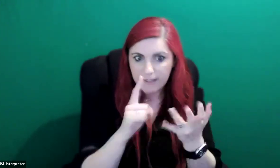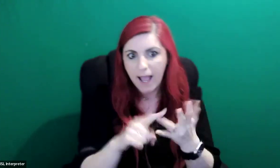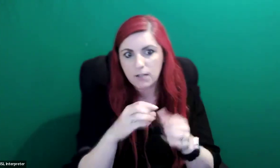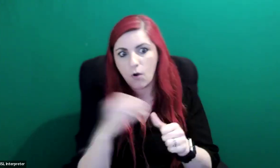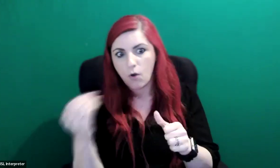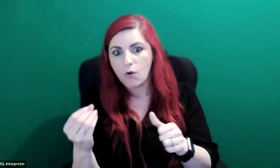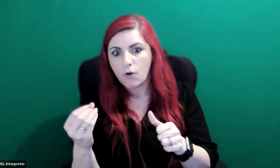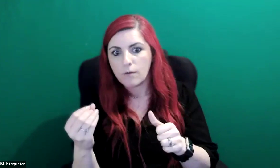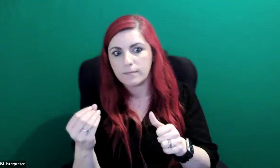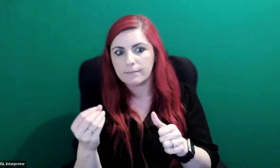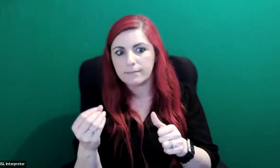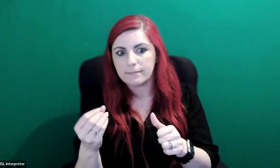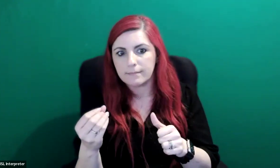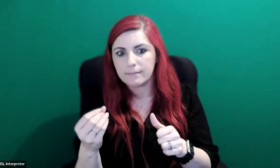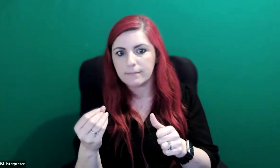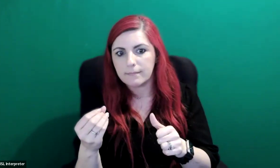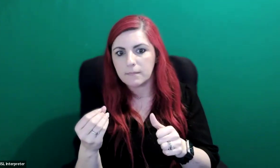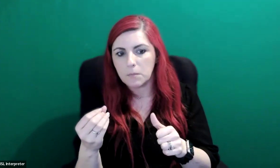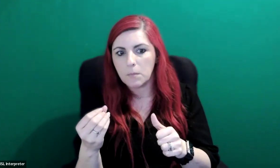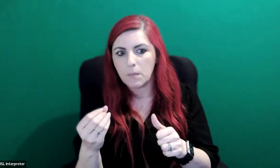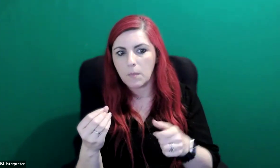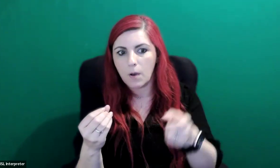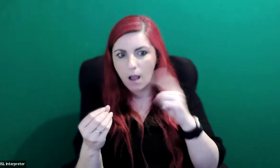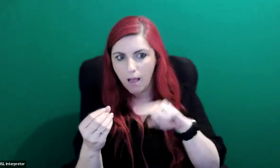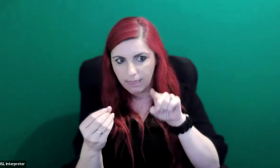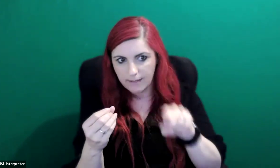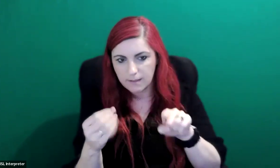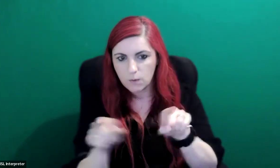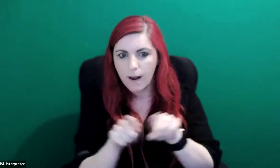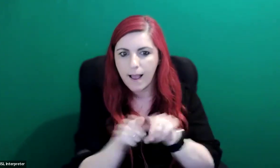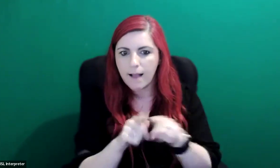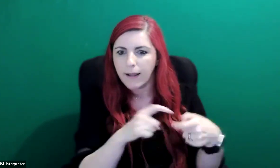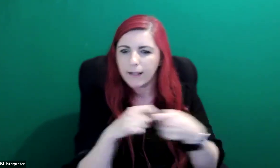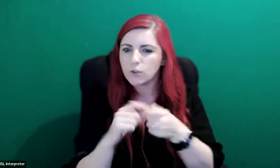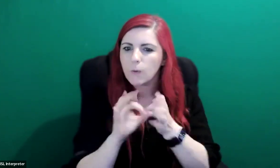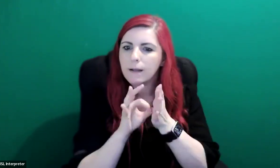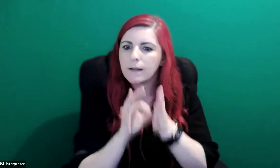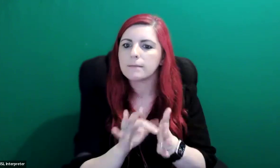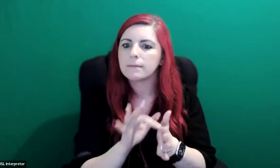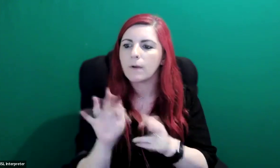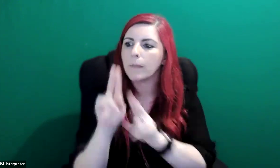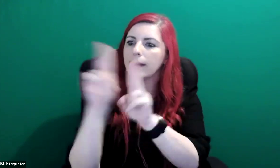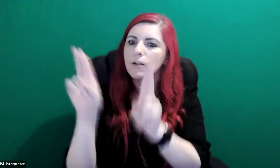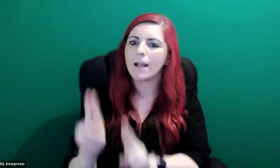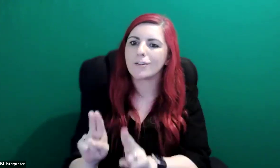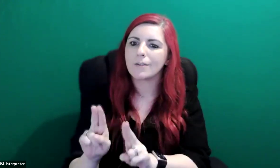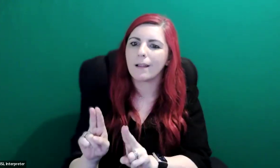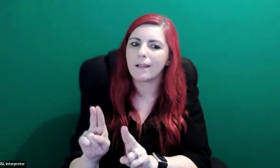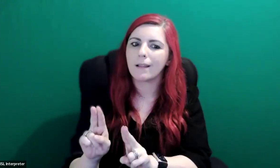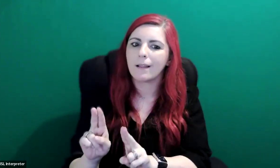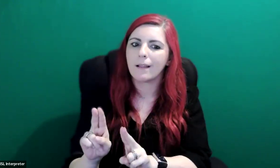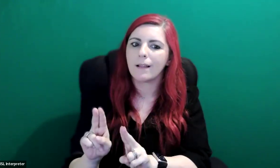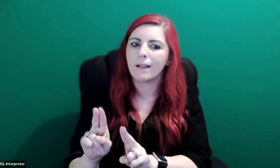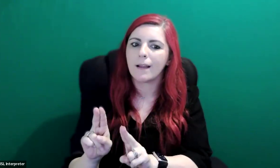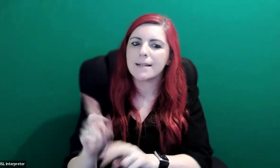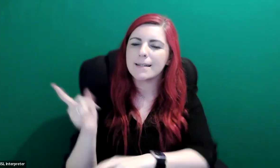version. And finally, there on this slide, there is a link to guidance from the International Disability